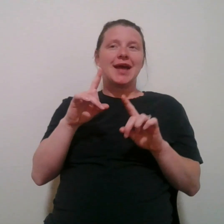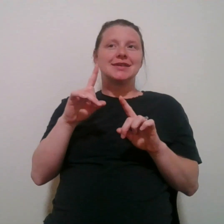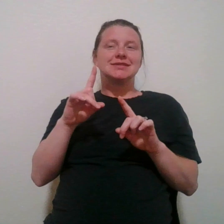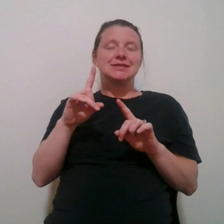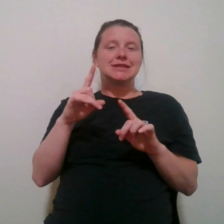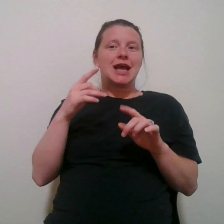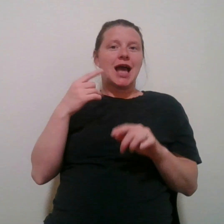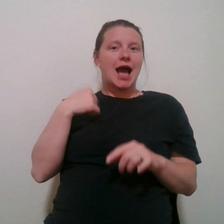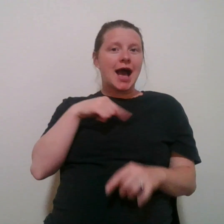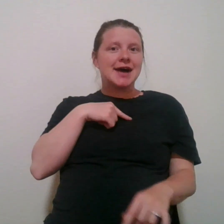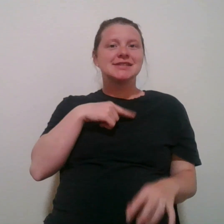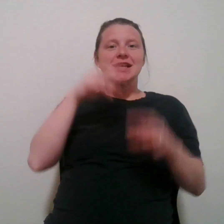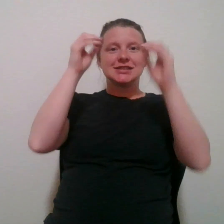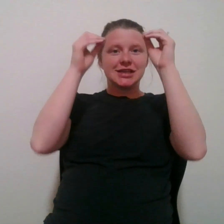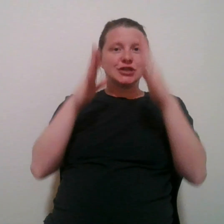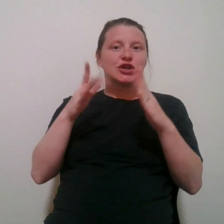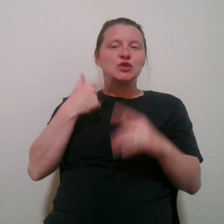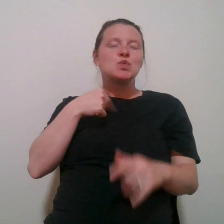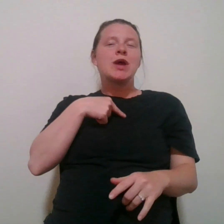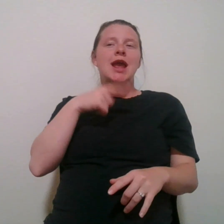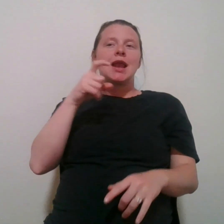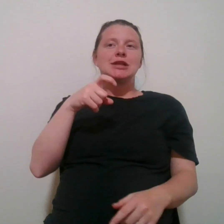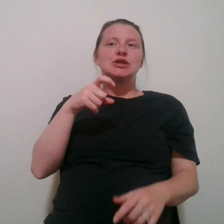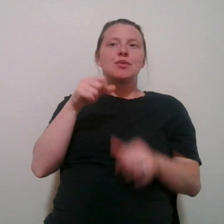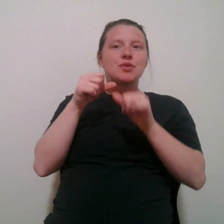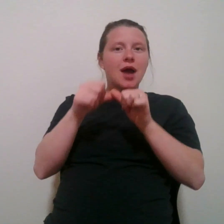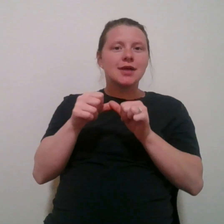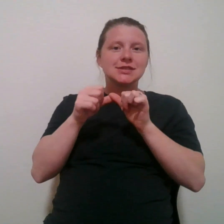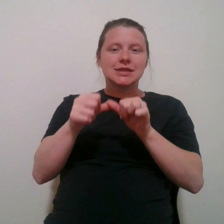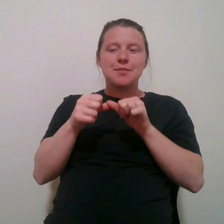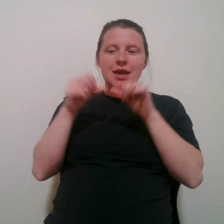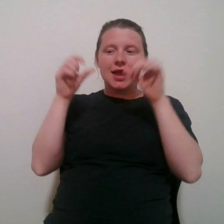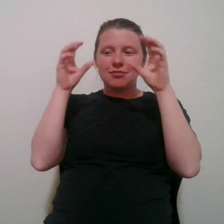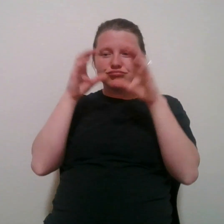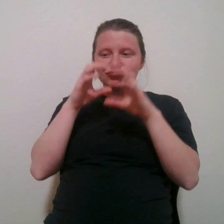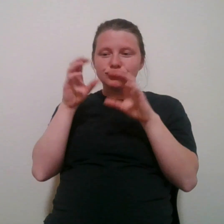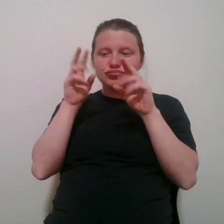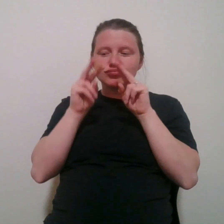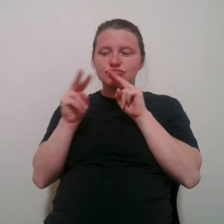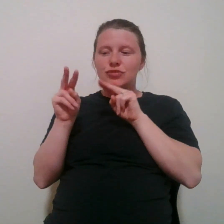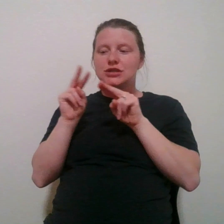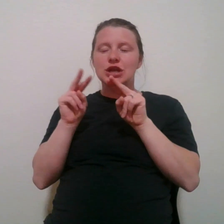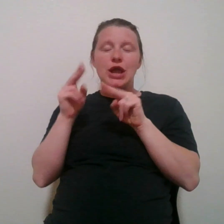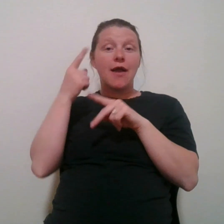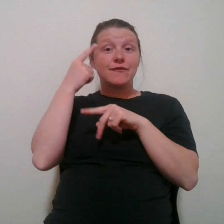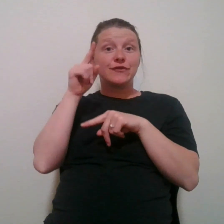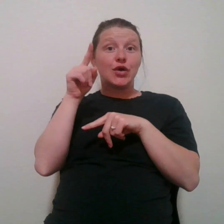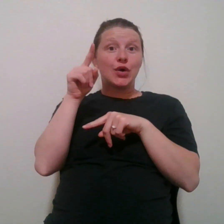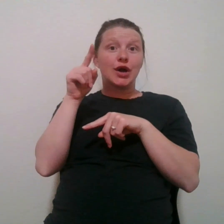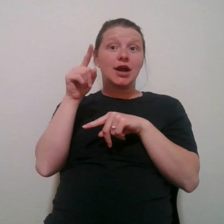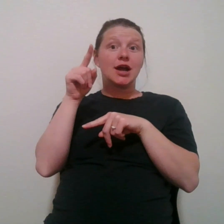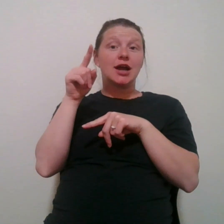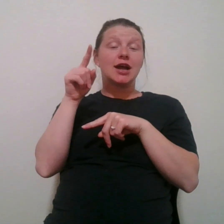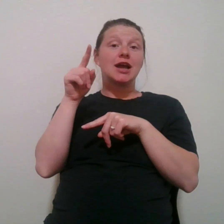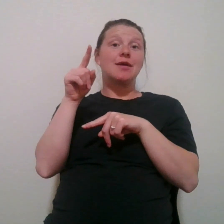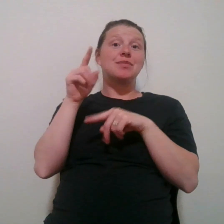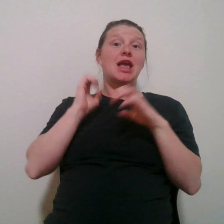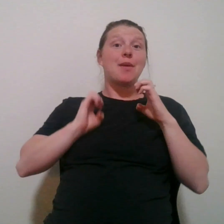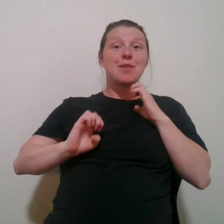for neglect in the emotional arena for children who may have all the physical needs met, but emotionally are